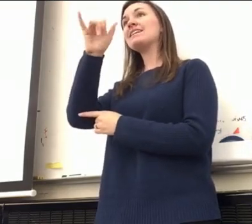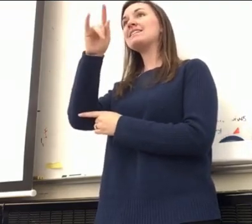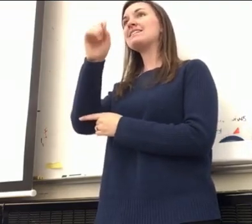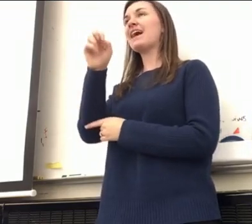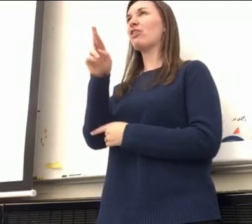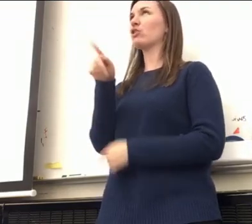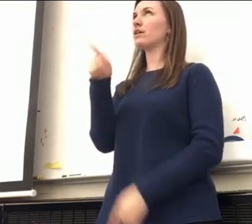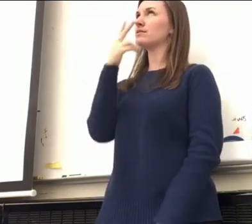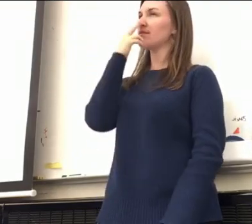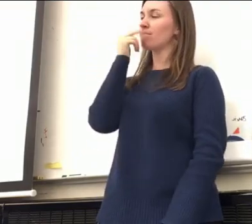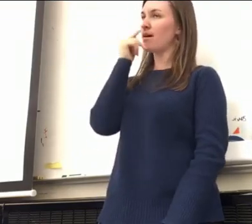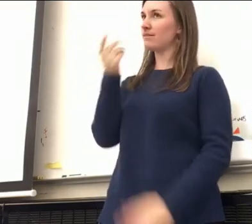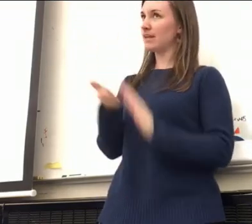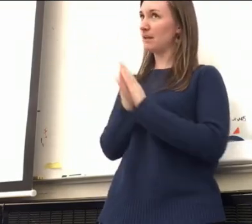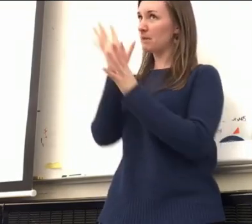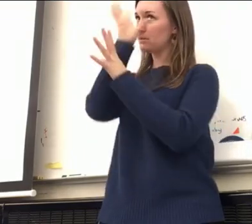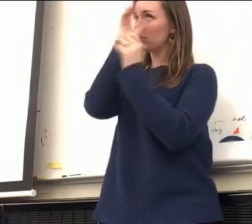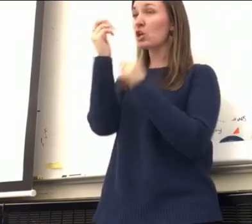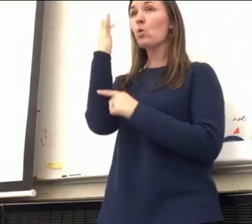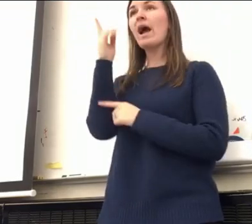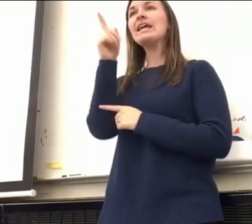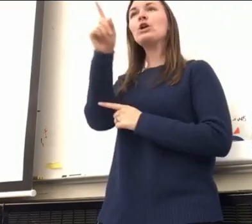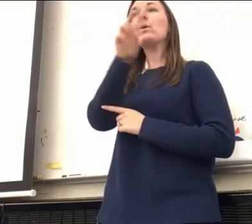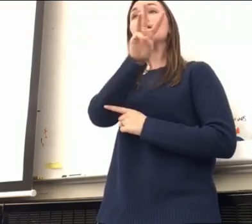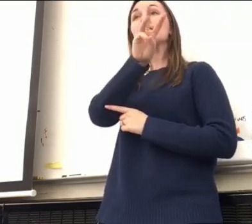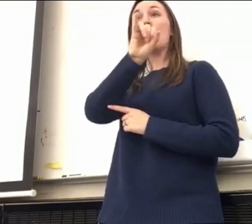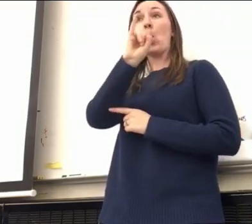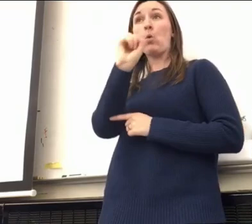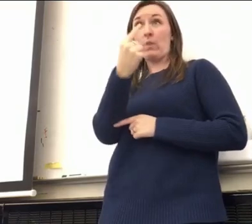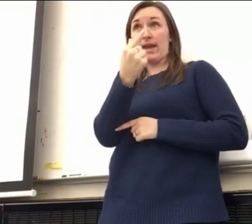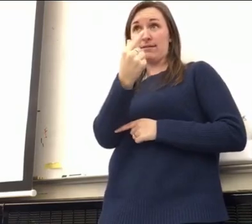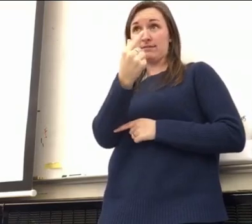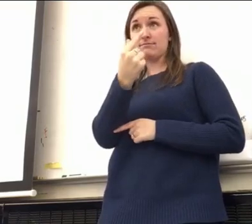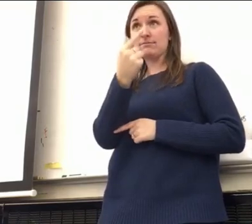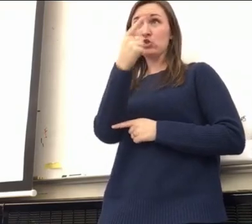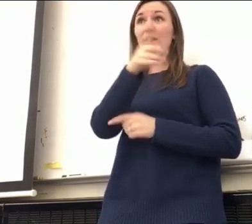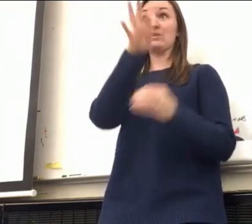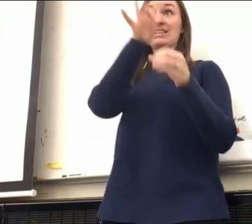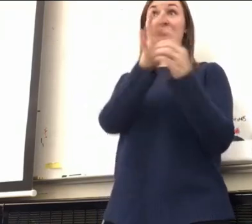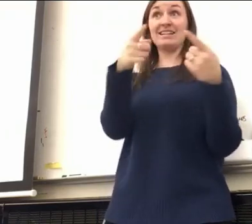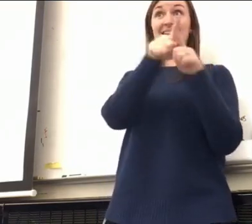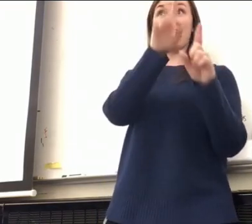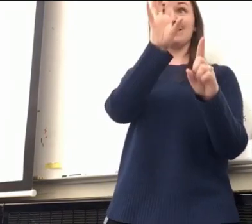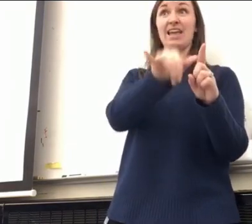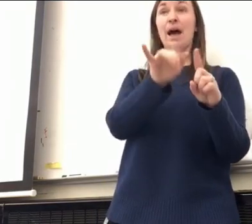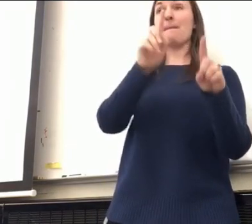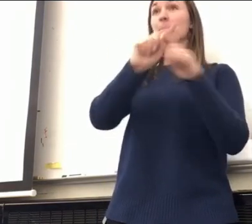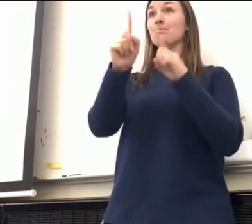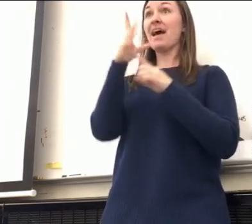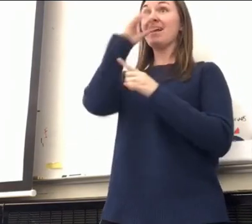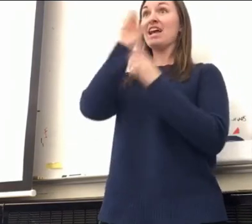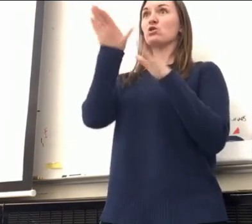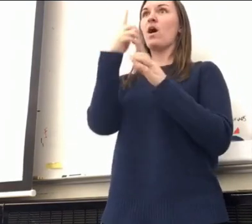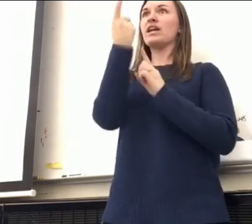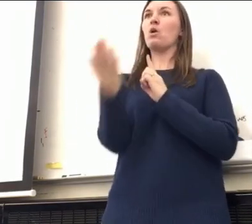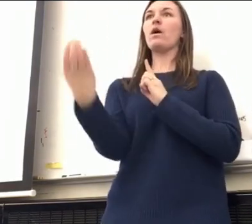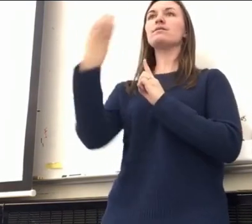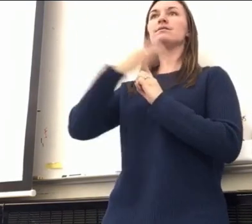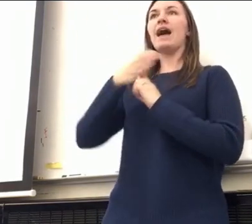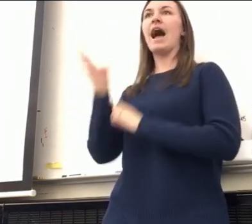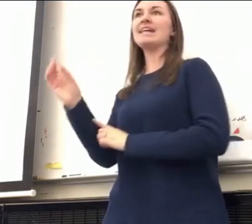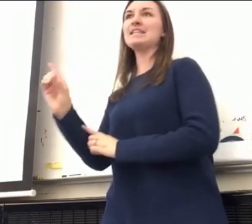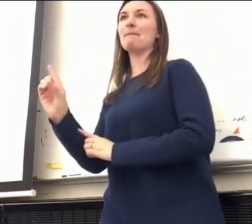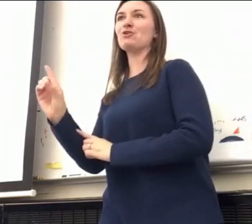The reason why is because he was a Whig. He gets elected as a Whig, and then guess what? He was actually a Democrat. He